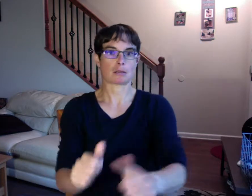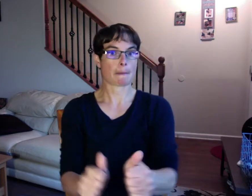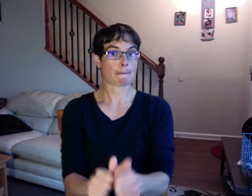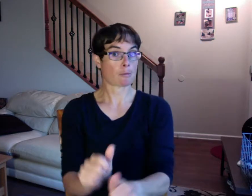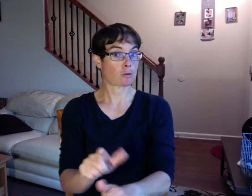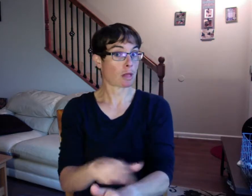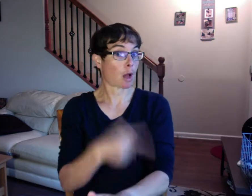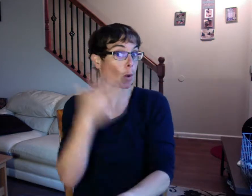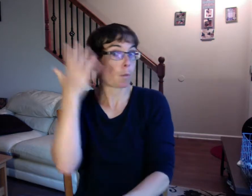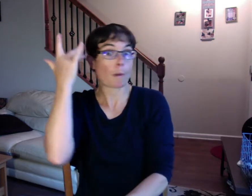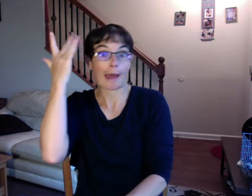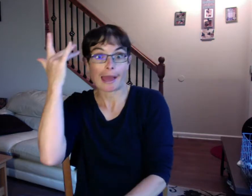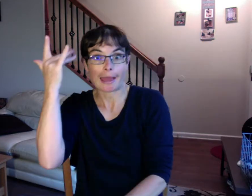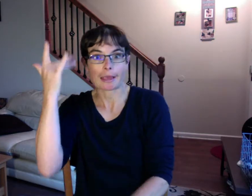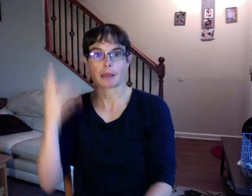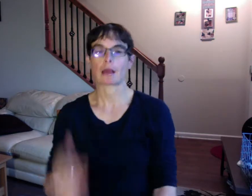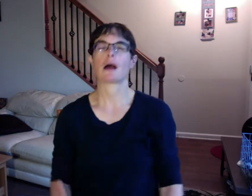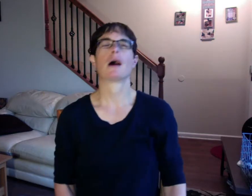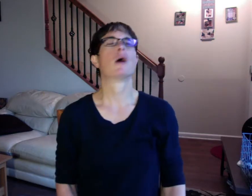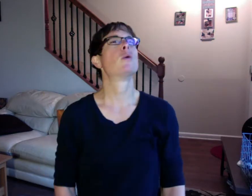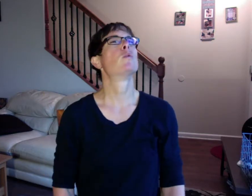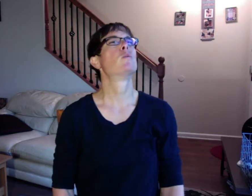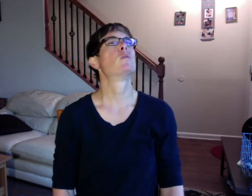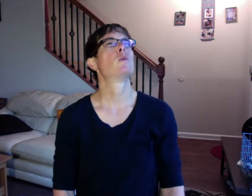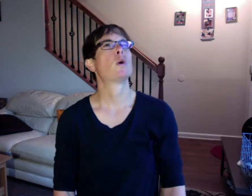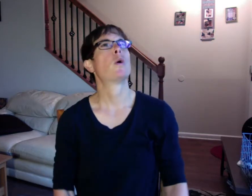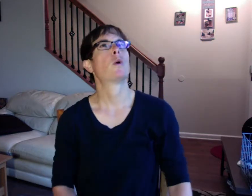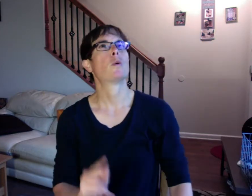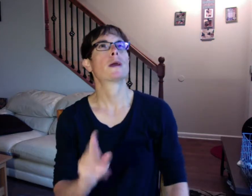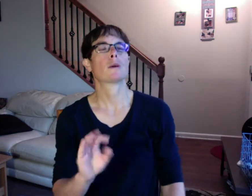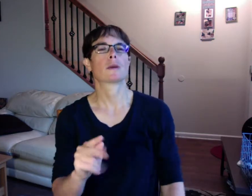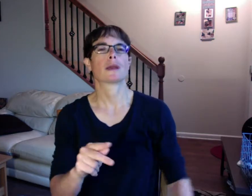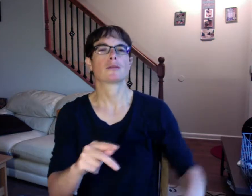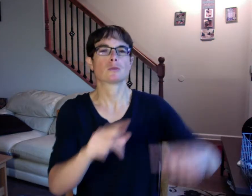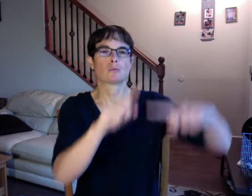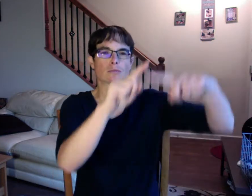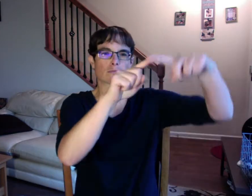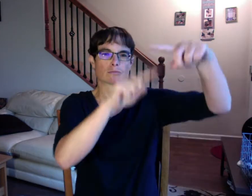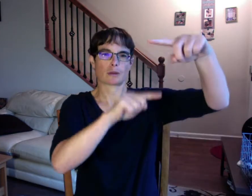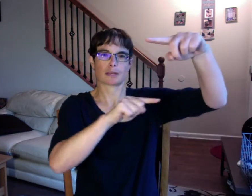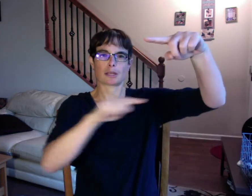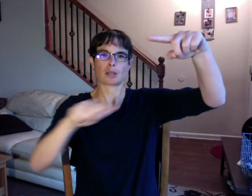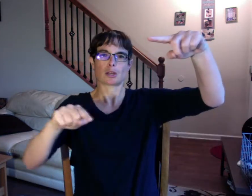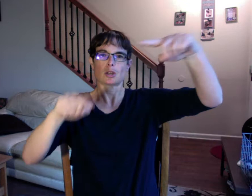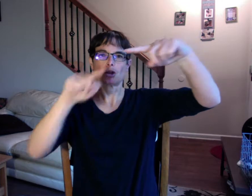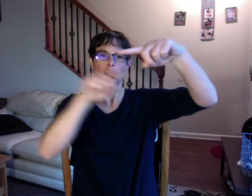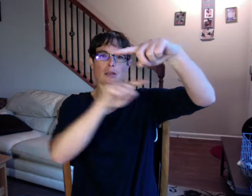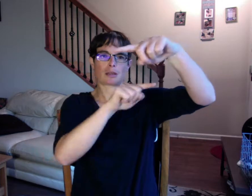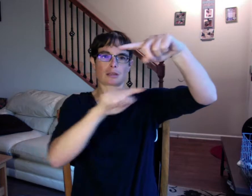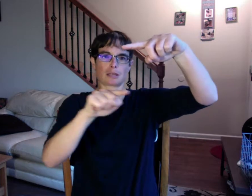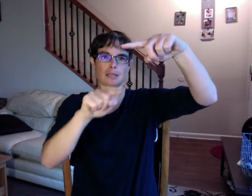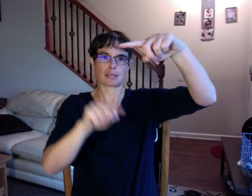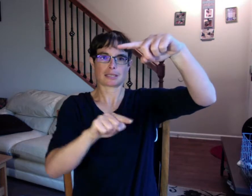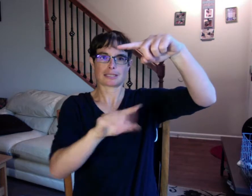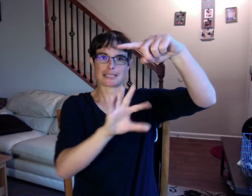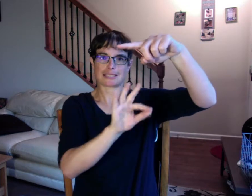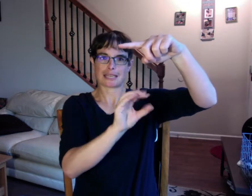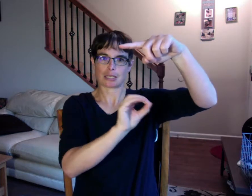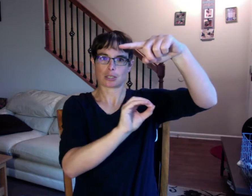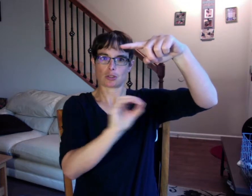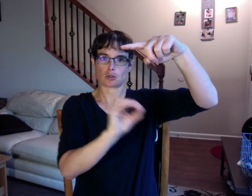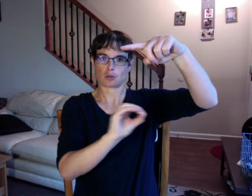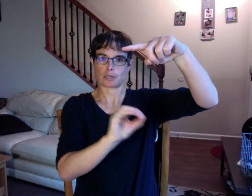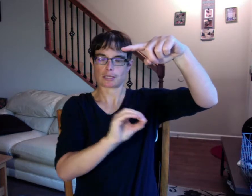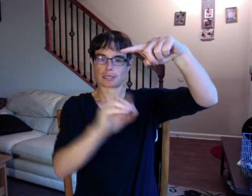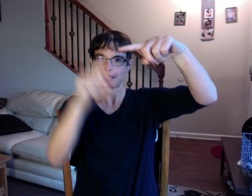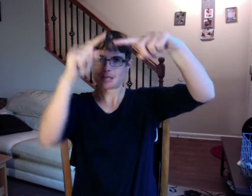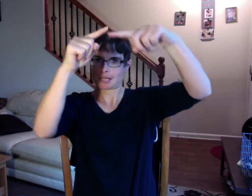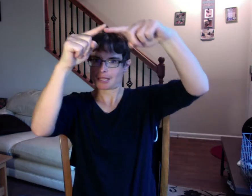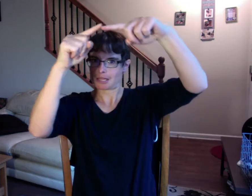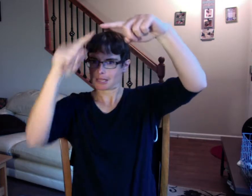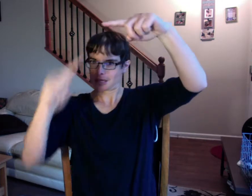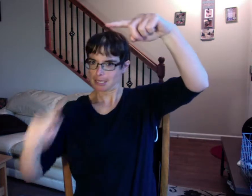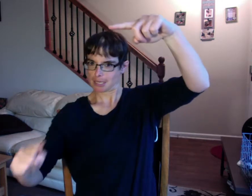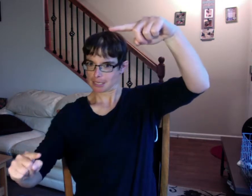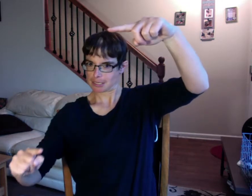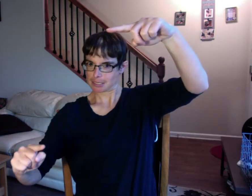In the corner, in the bottom left corner, I can see that there's a 90-degree angle, and directly across from that is C, and